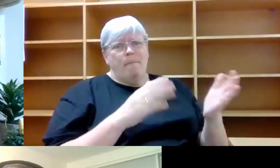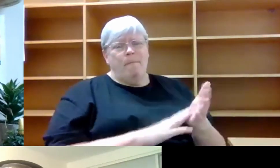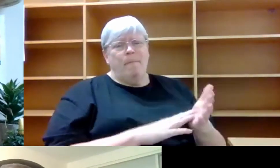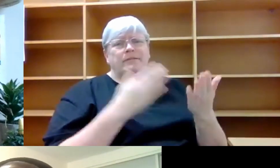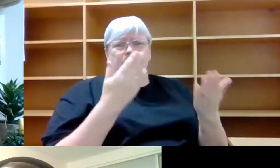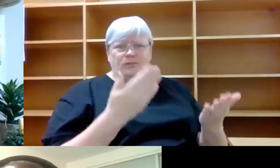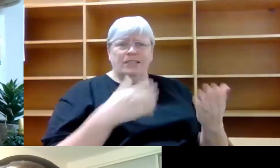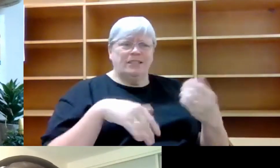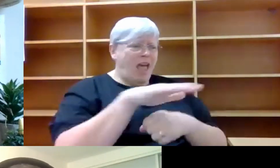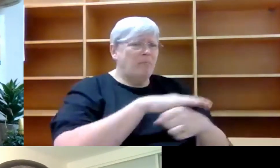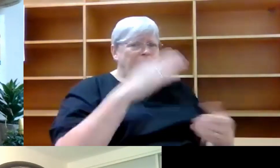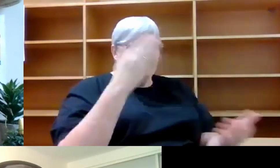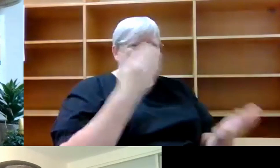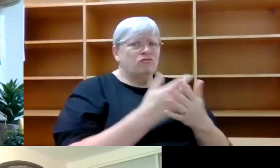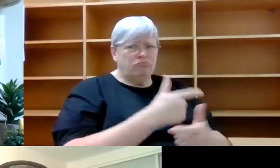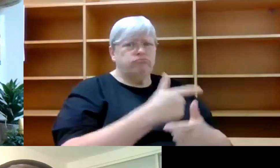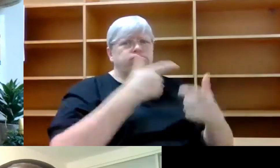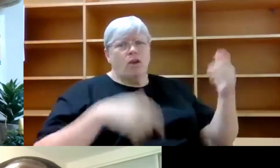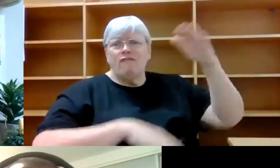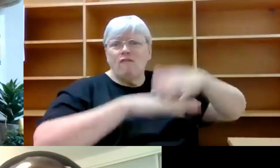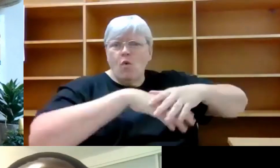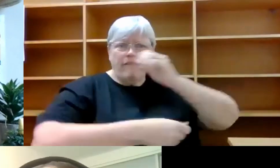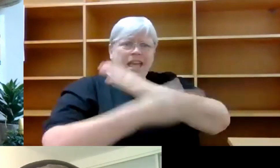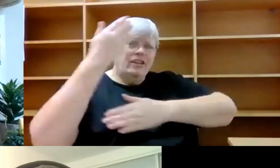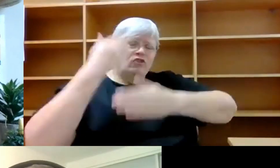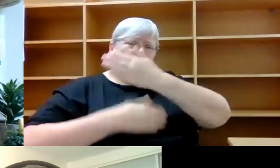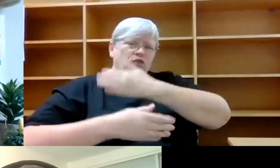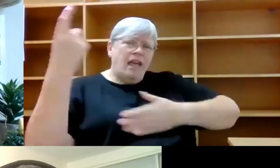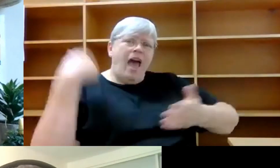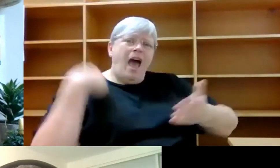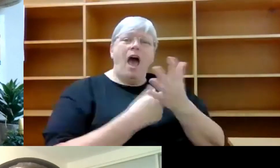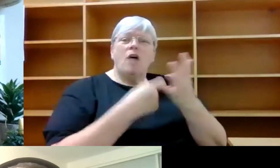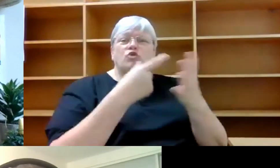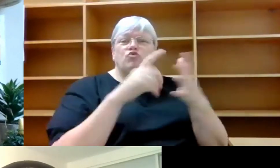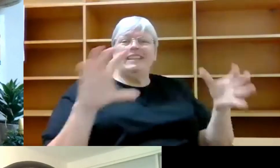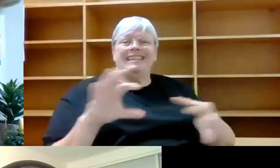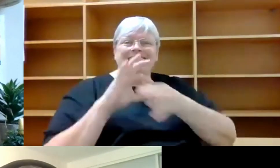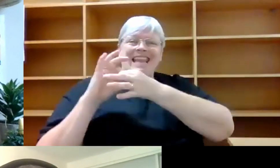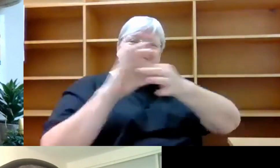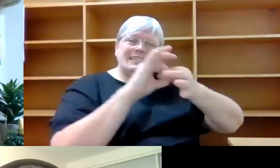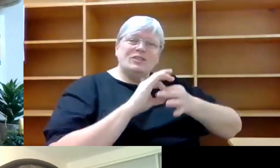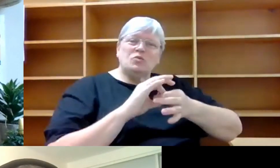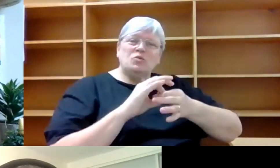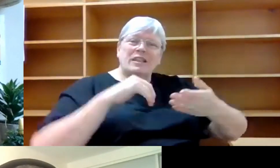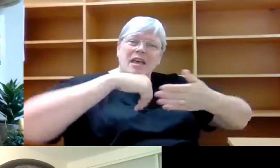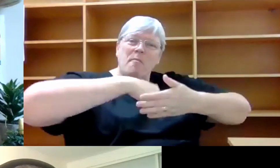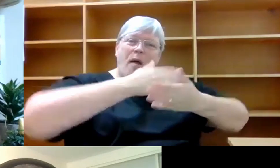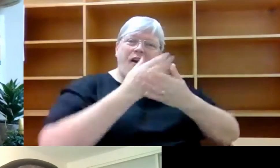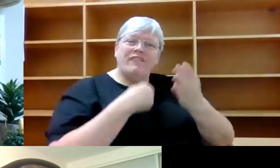history with it. So I feel that I was reconnecting with that part of Jamaican history. And I